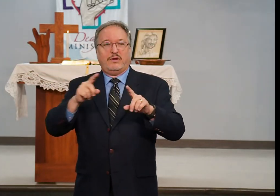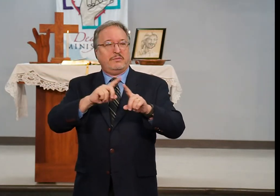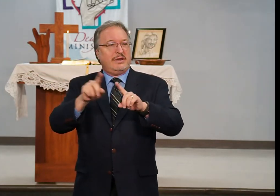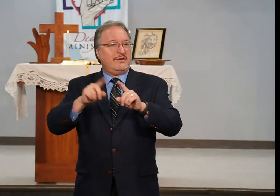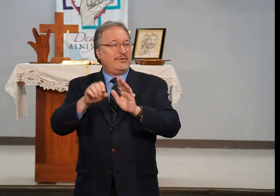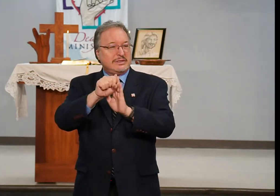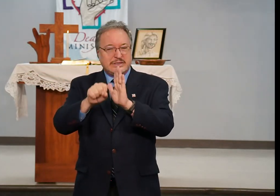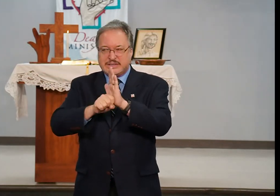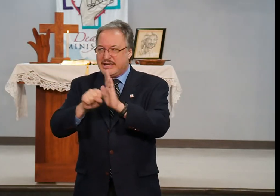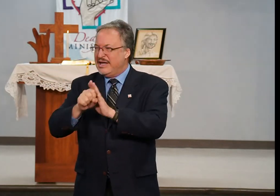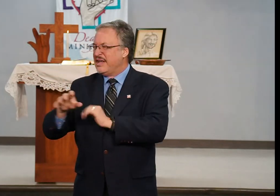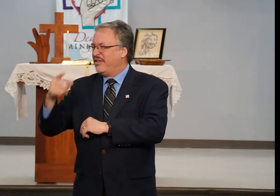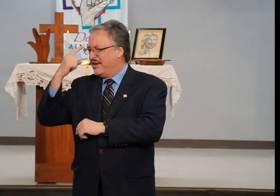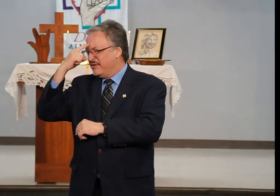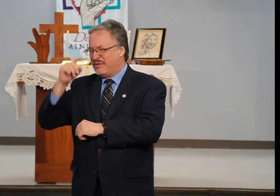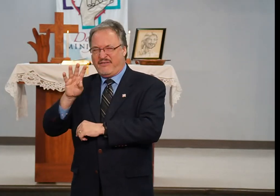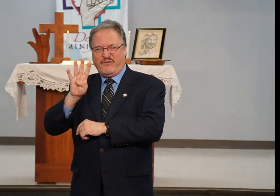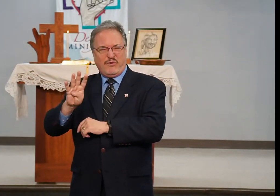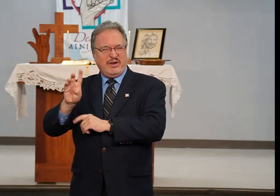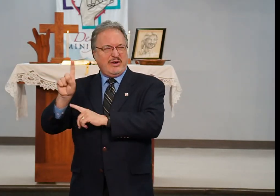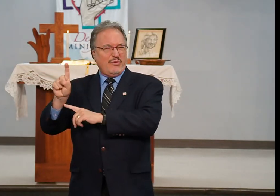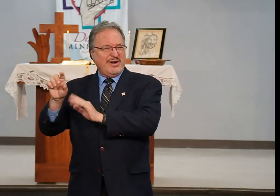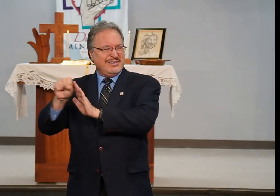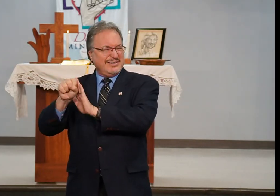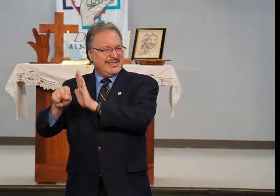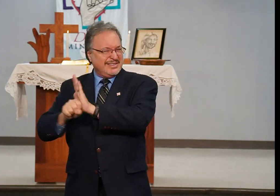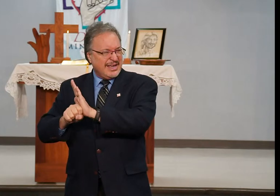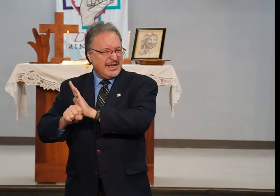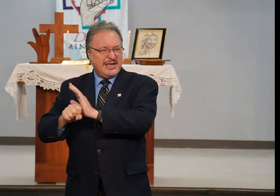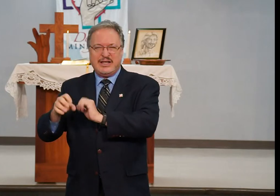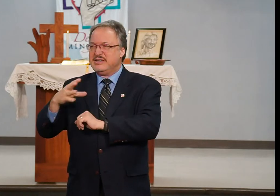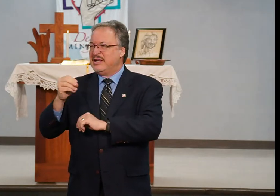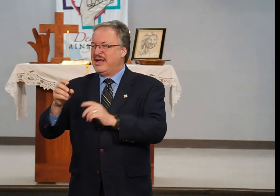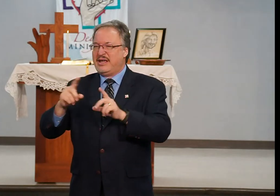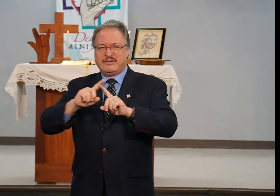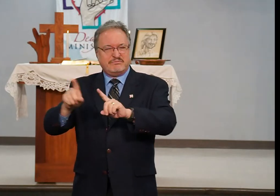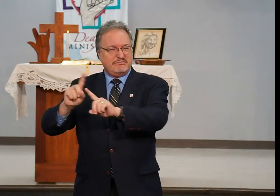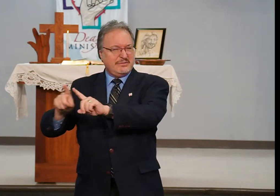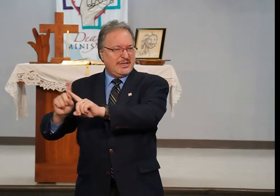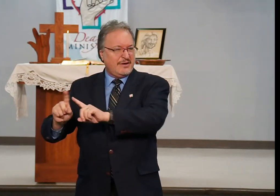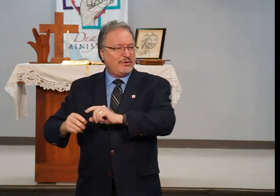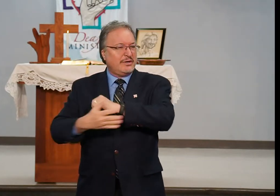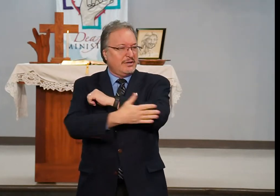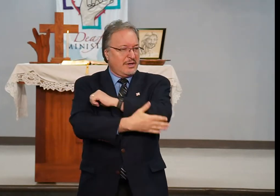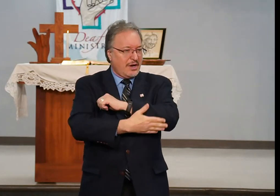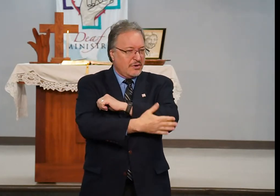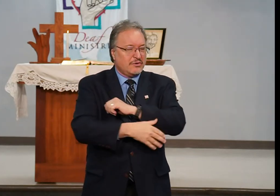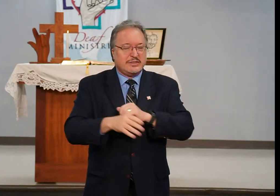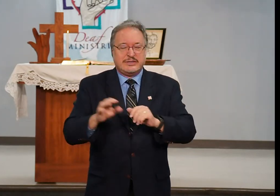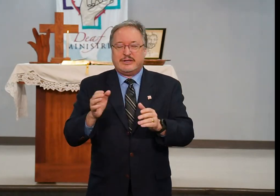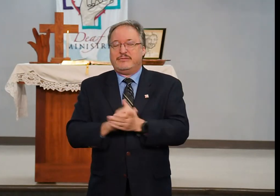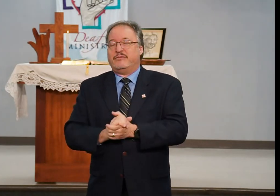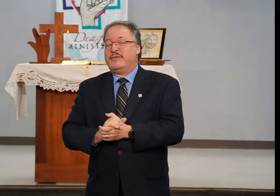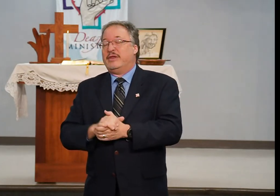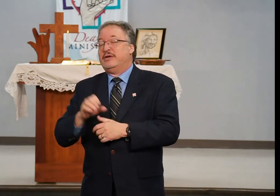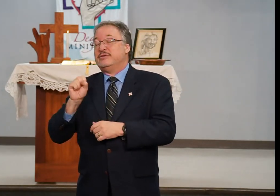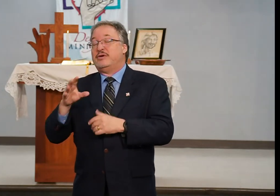present from all over the United States. I think 41 different states were represented and many